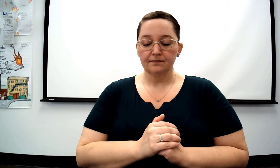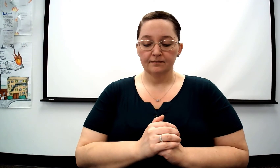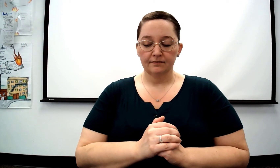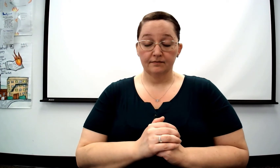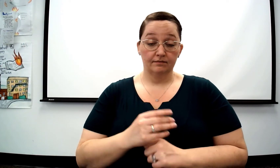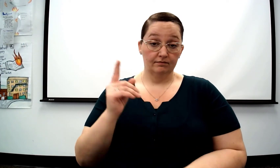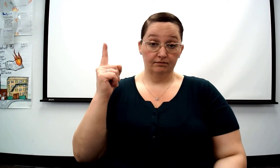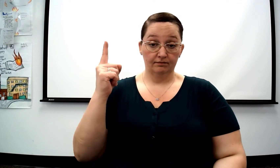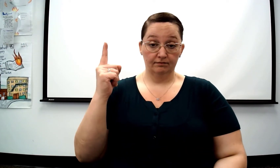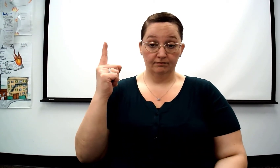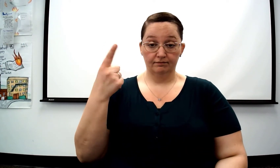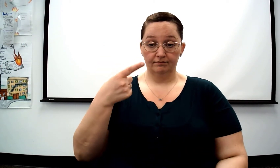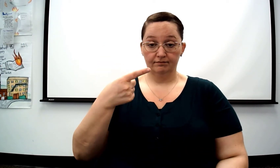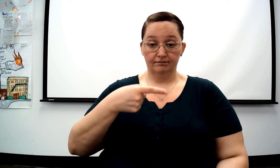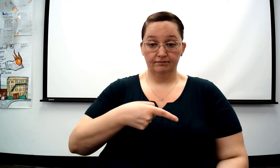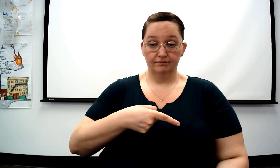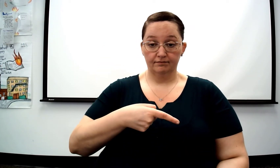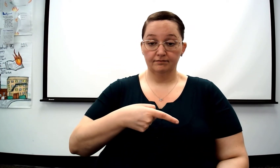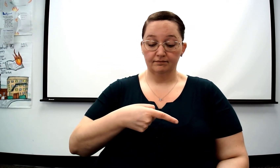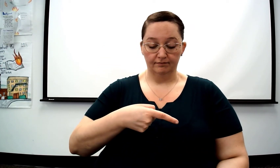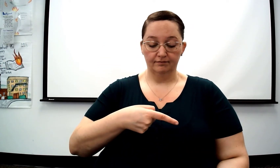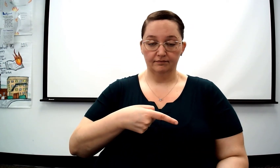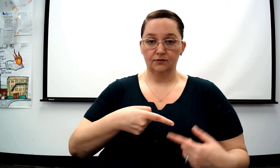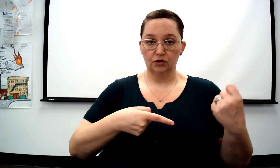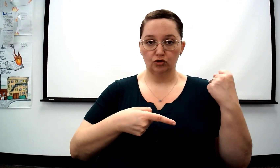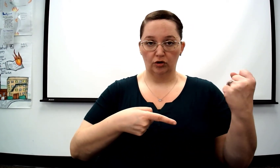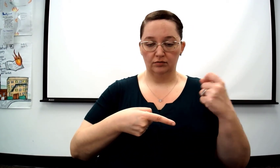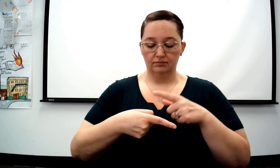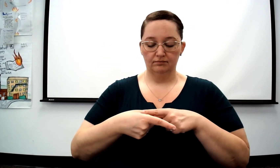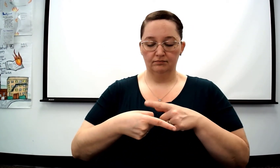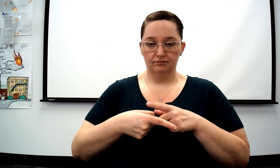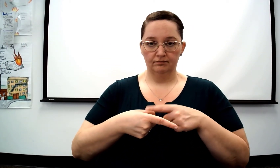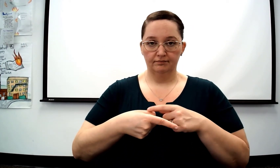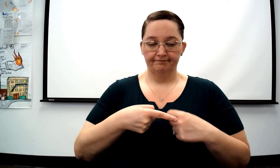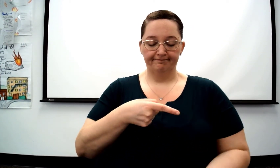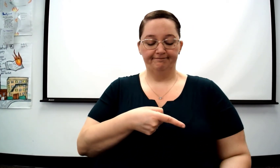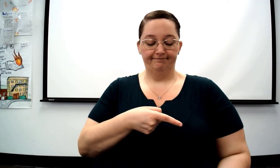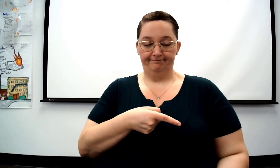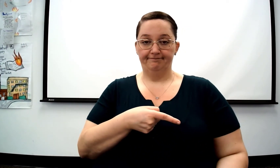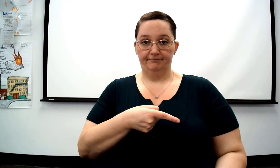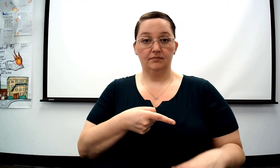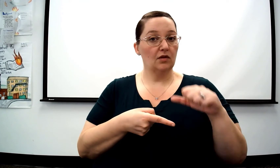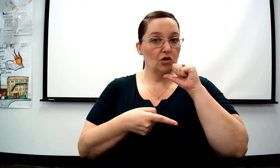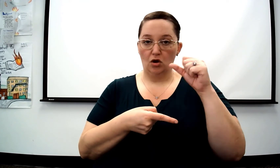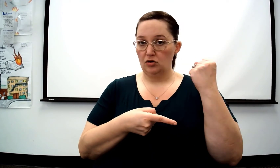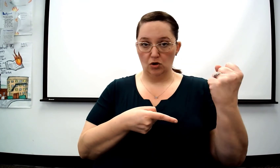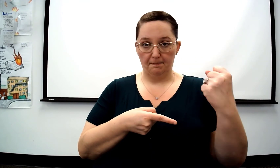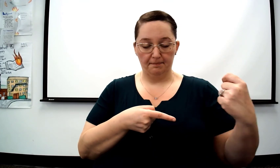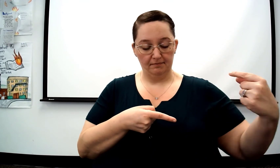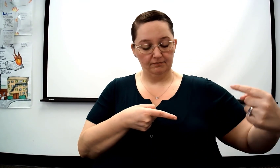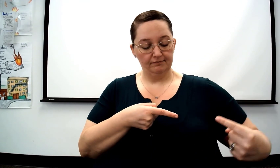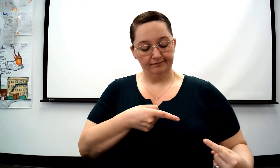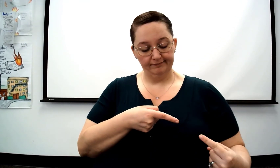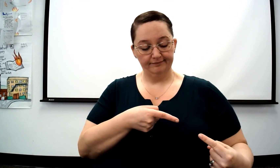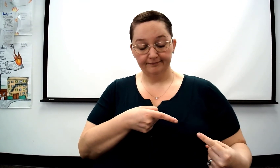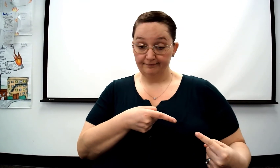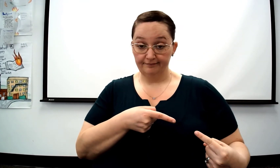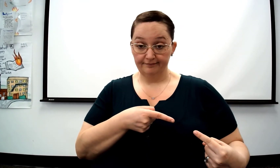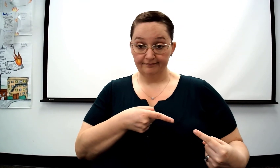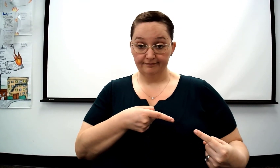So let's go through steps. First off, dominant, index finger, point about 45 degrees down toward your